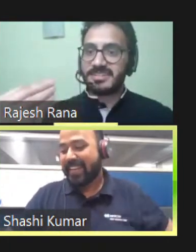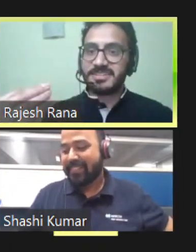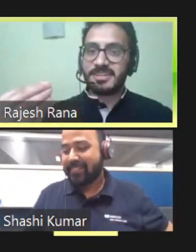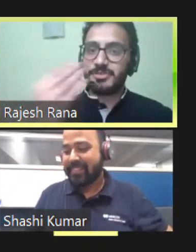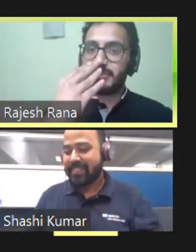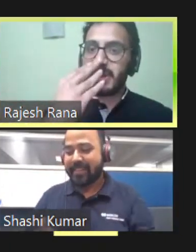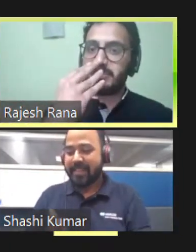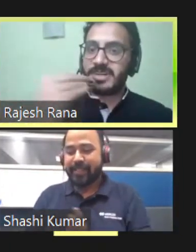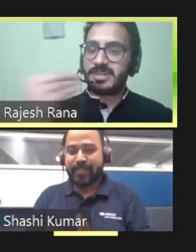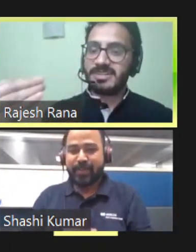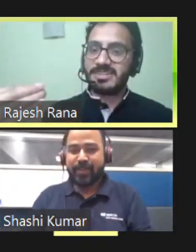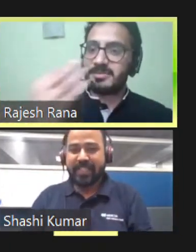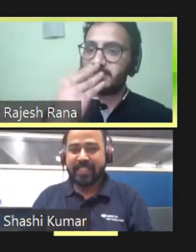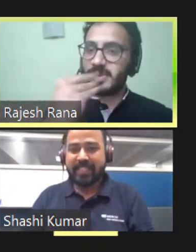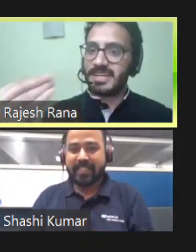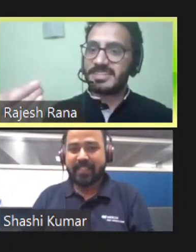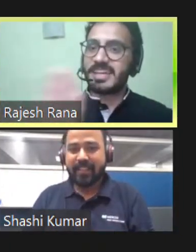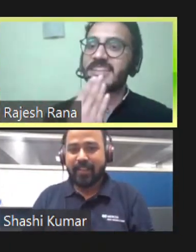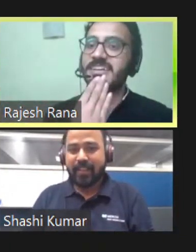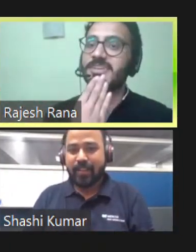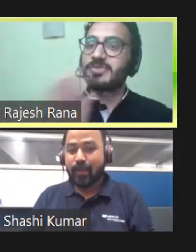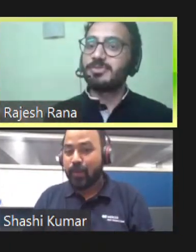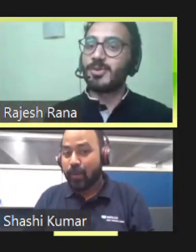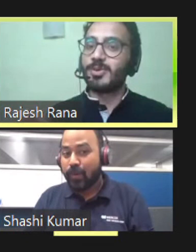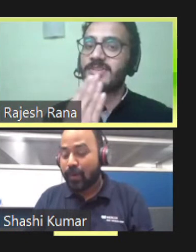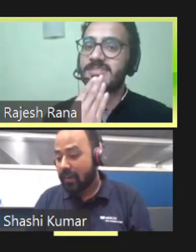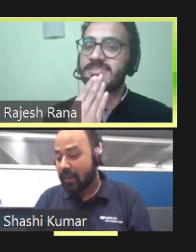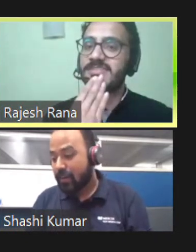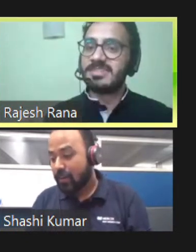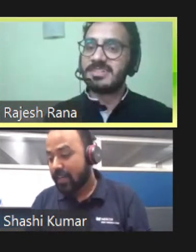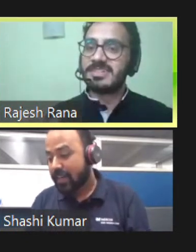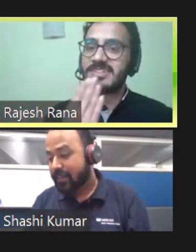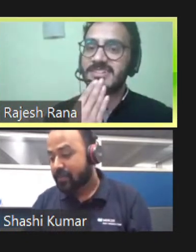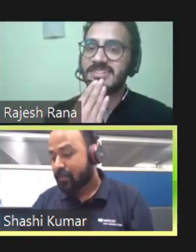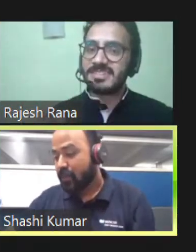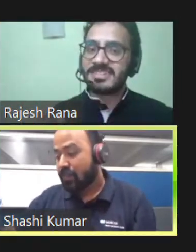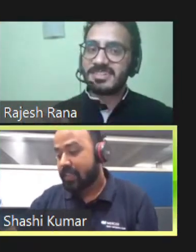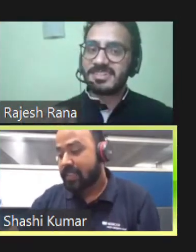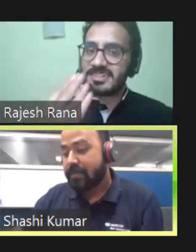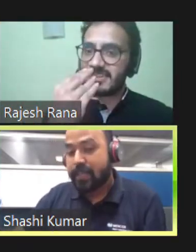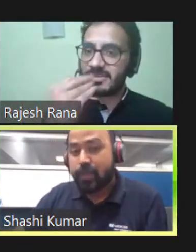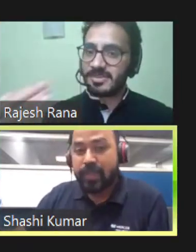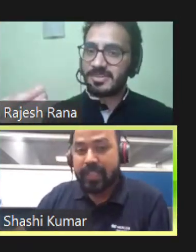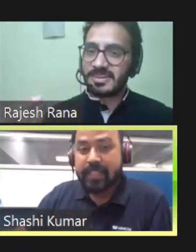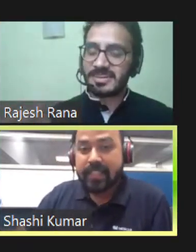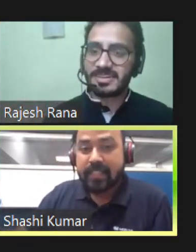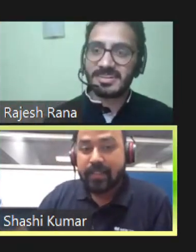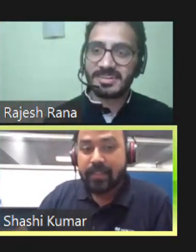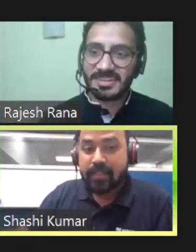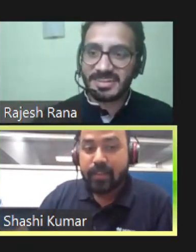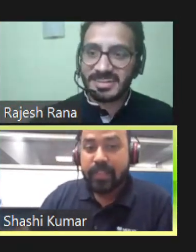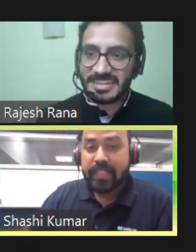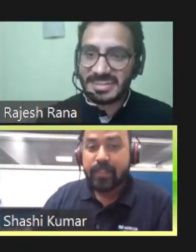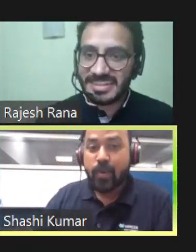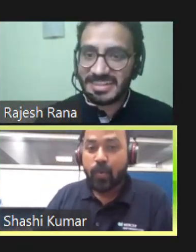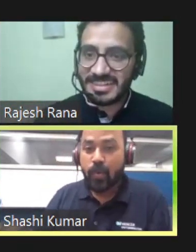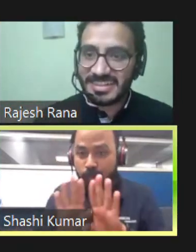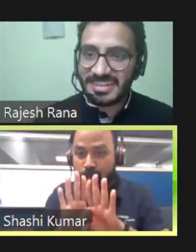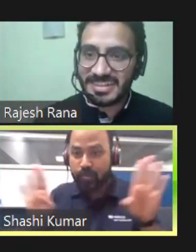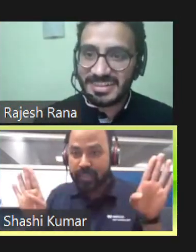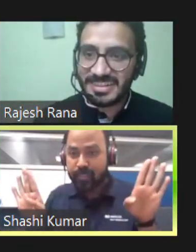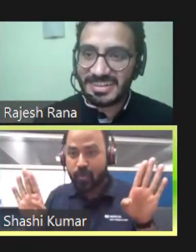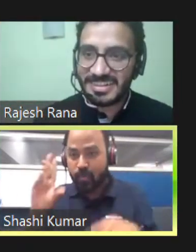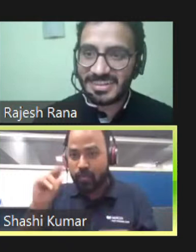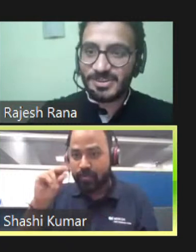Okay. Please, First you gaming. remember? Two is Please, and there is one more. No. First gaming. Two is